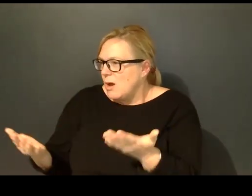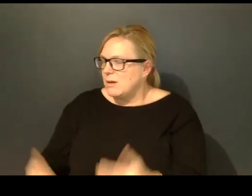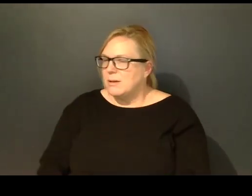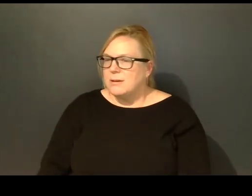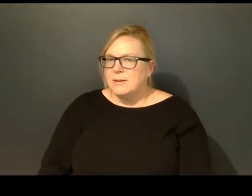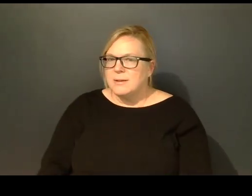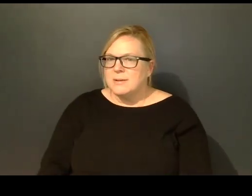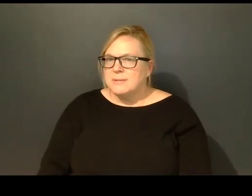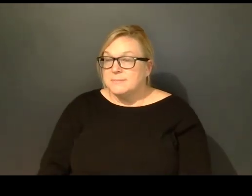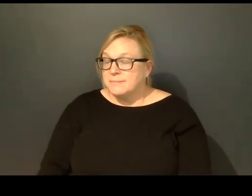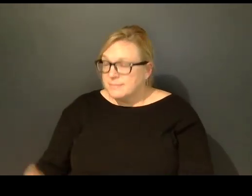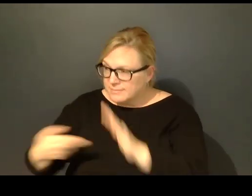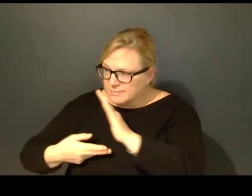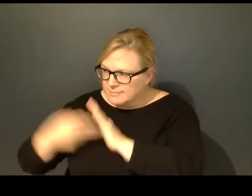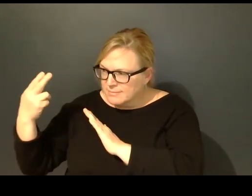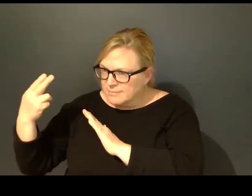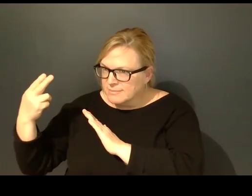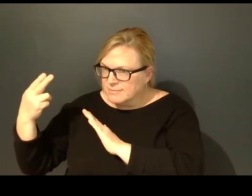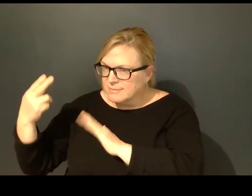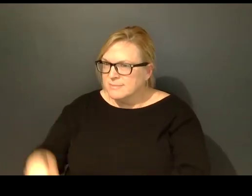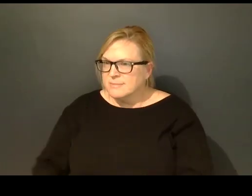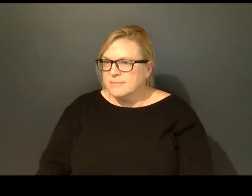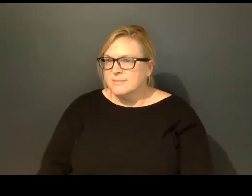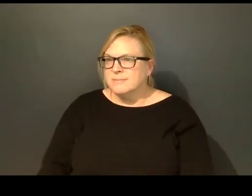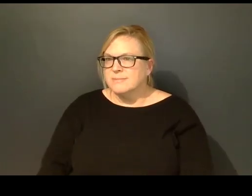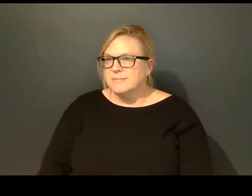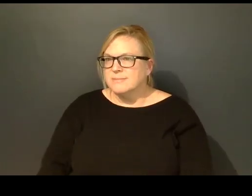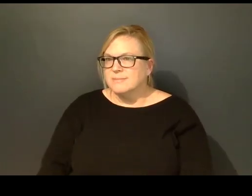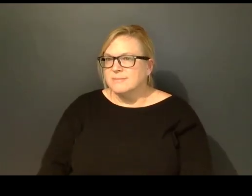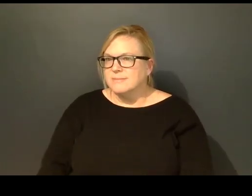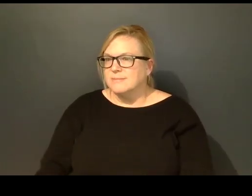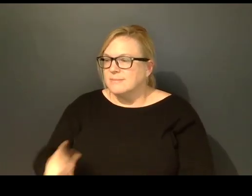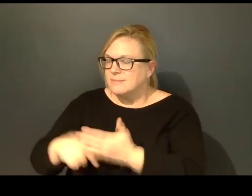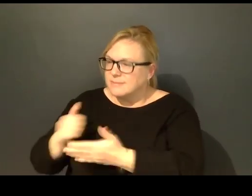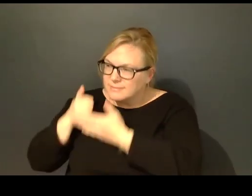be very honest, I think that what would help